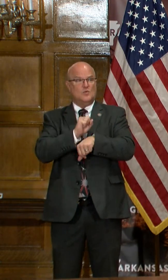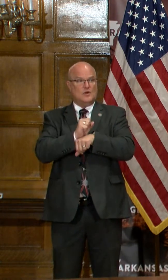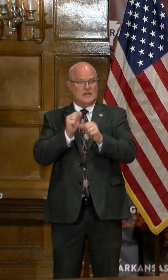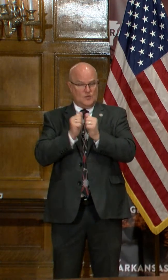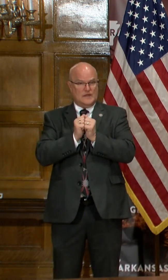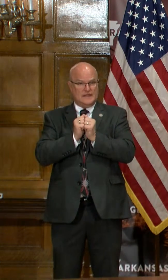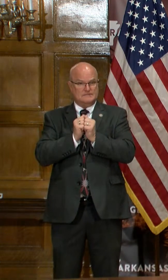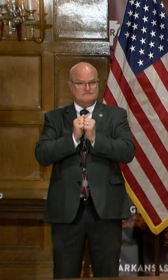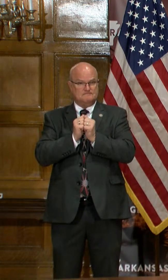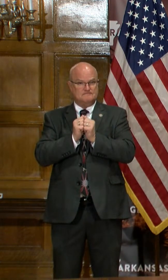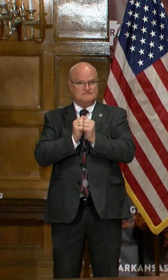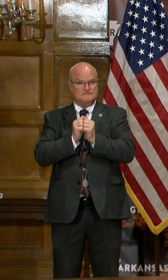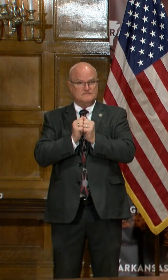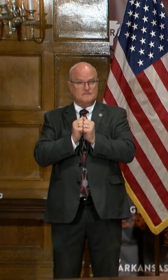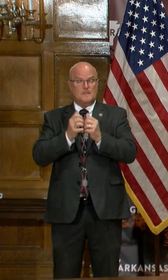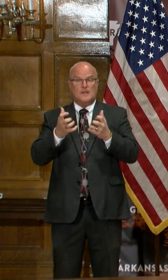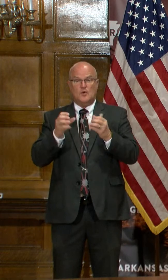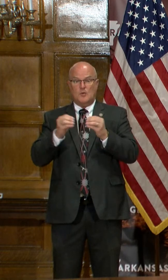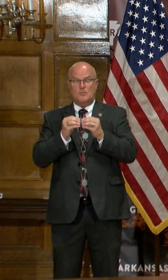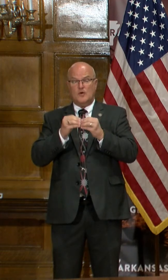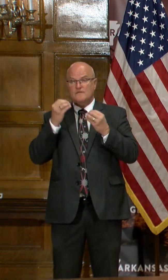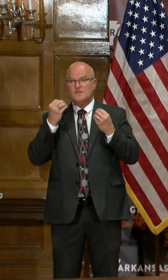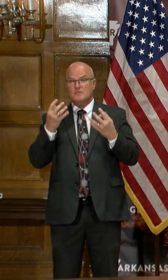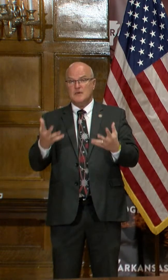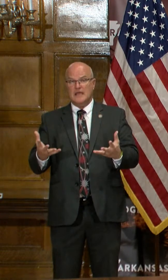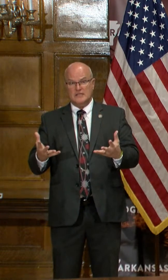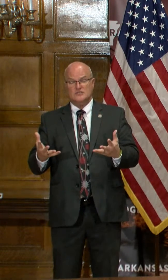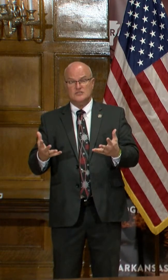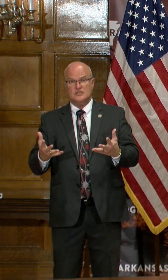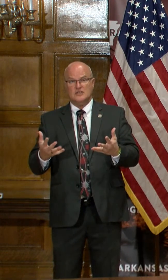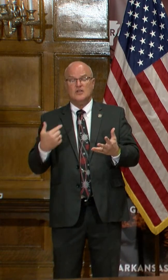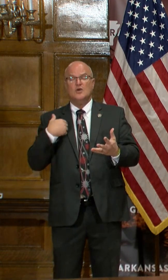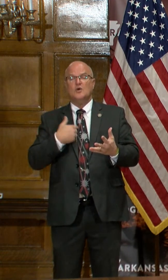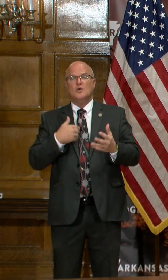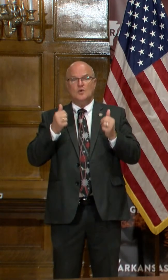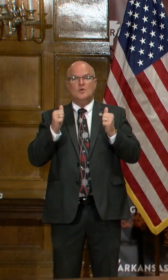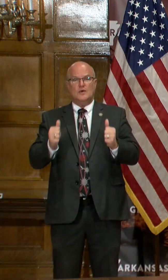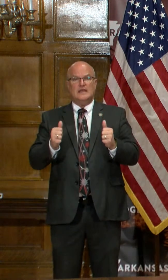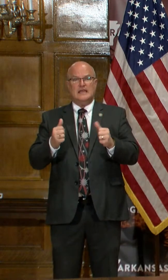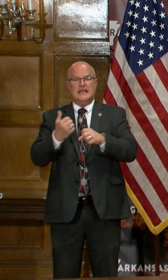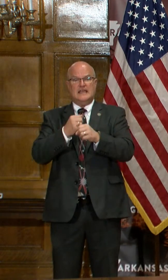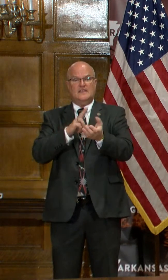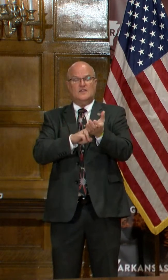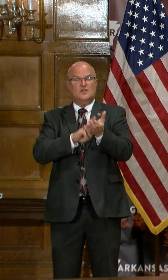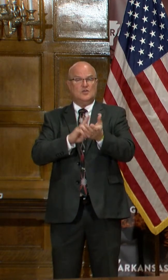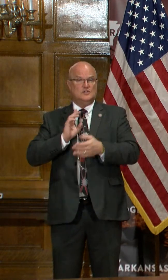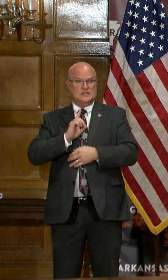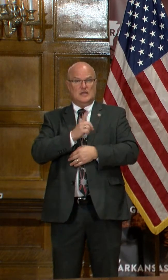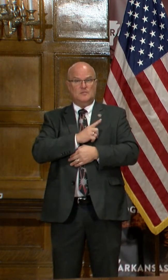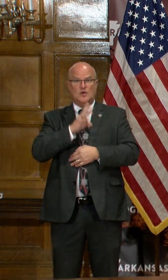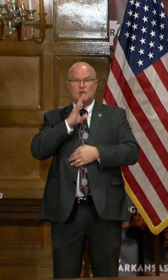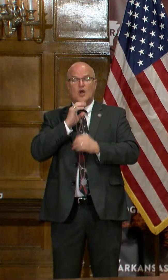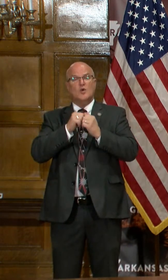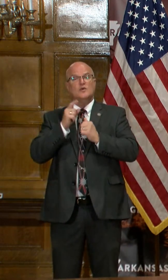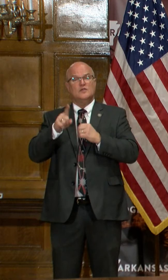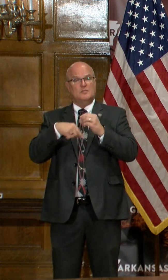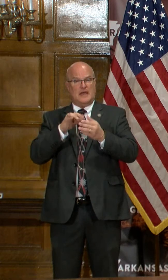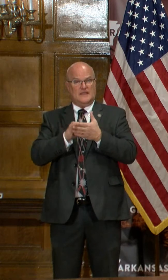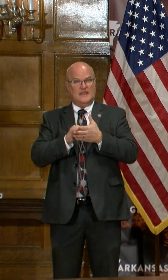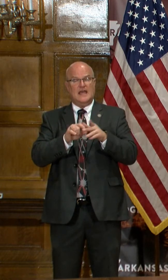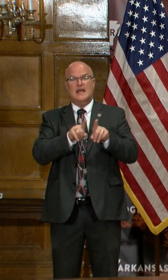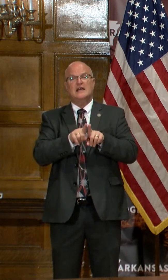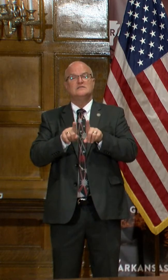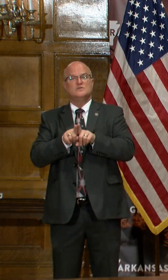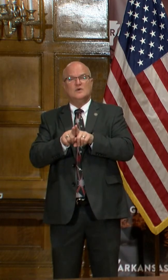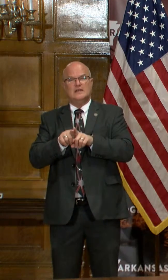on. If you want additional information, we can get our nursing board to speak to you on it, as